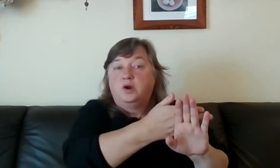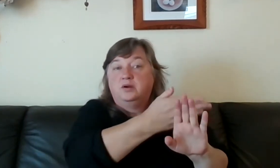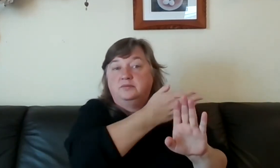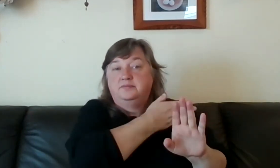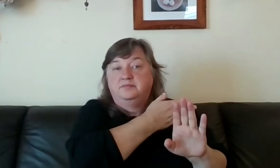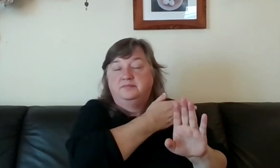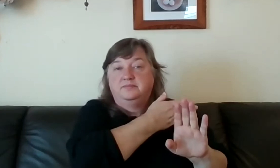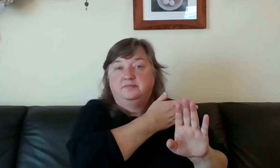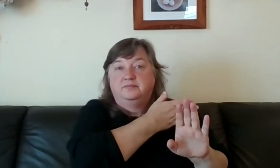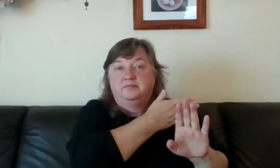Before.